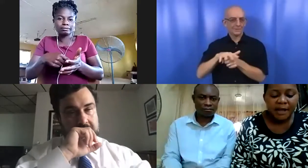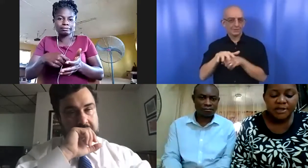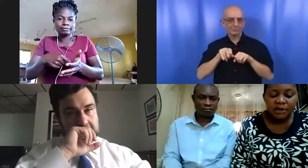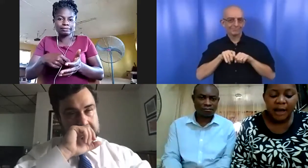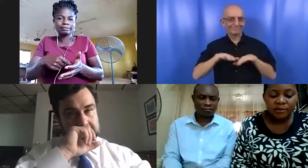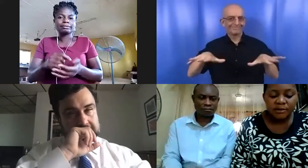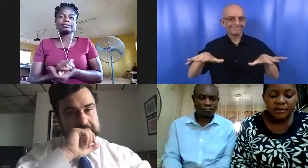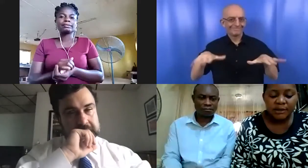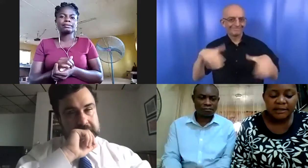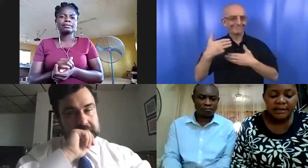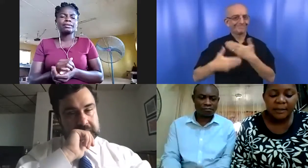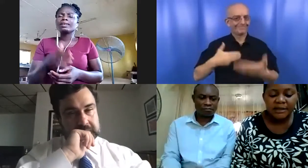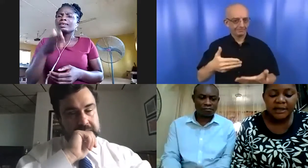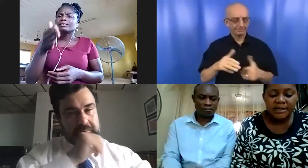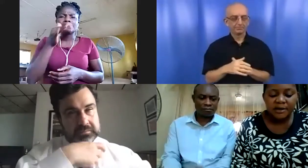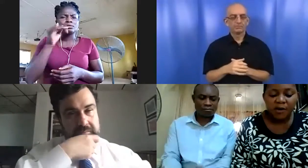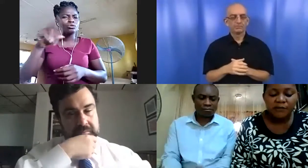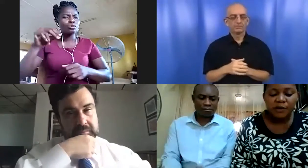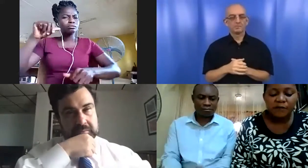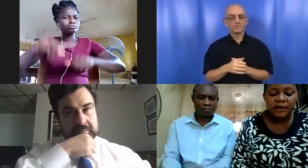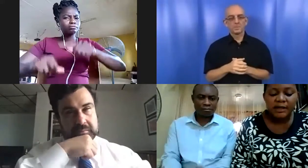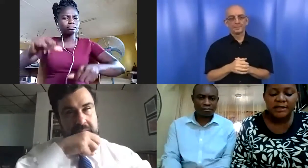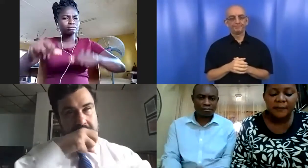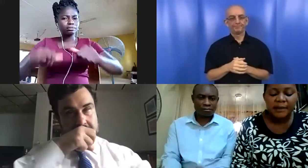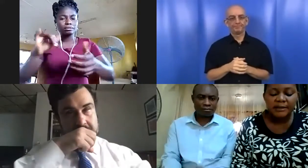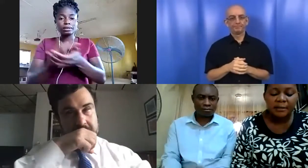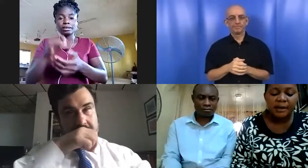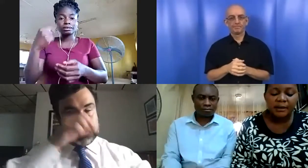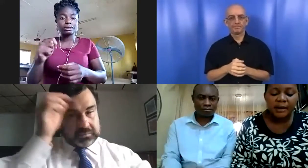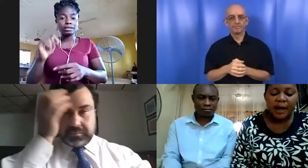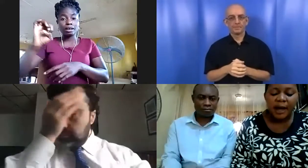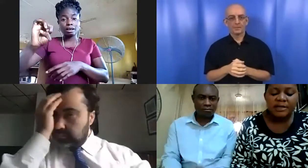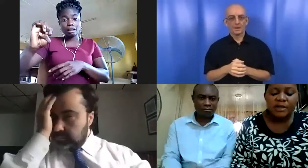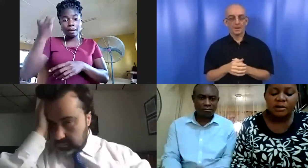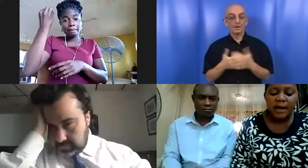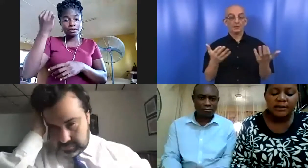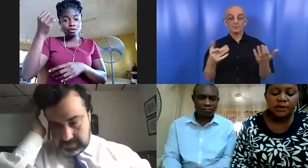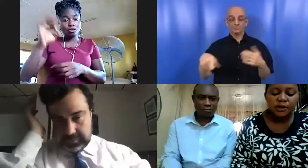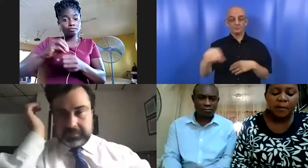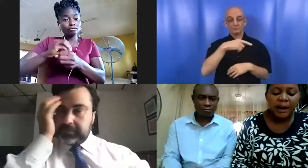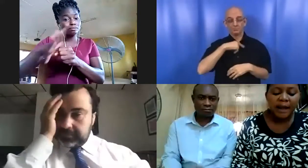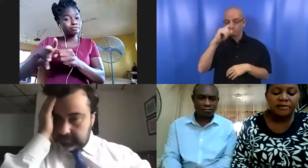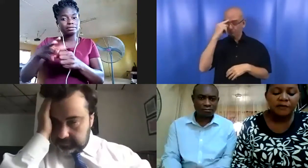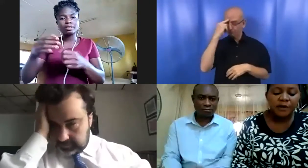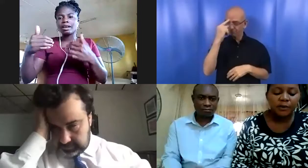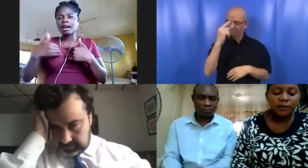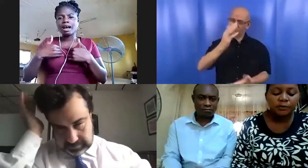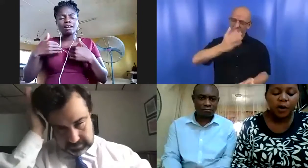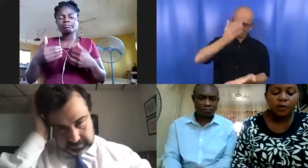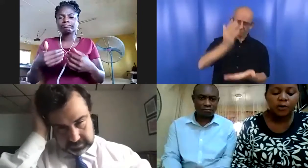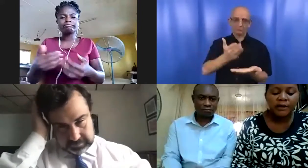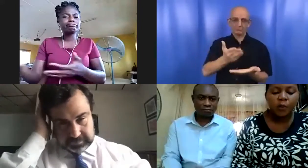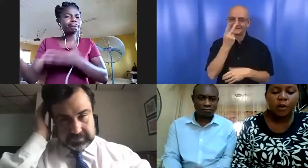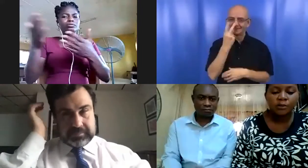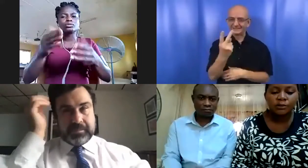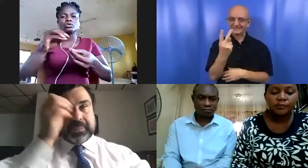There is no doubt that the emergency of the COVID-19 pandemic has altered the normal lives of people all